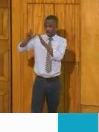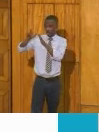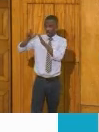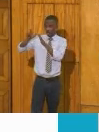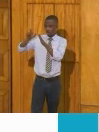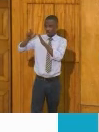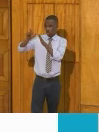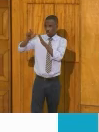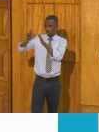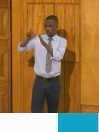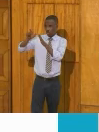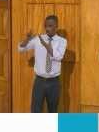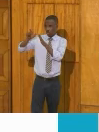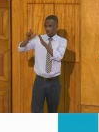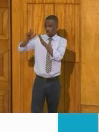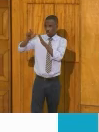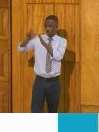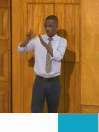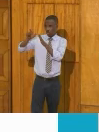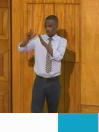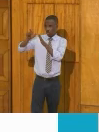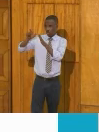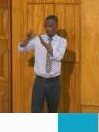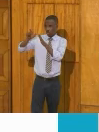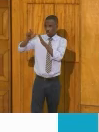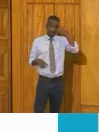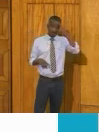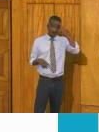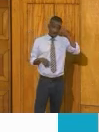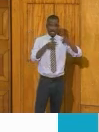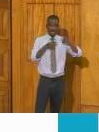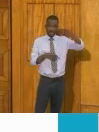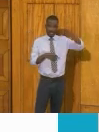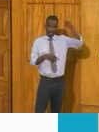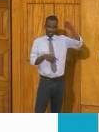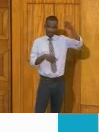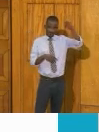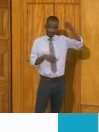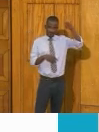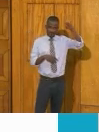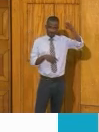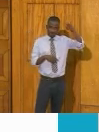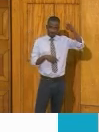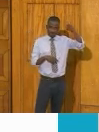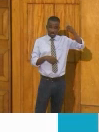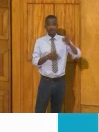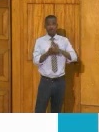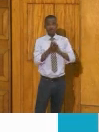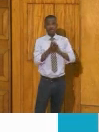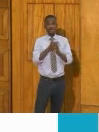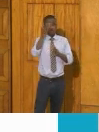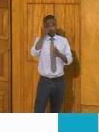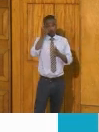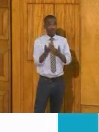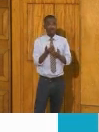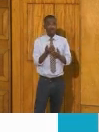labor was higher in the public laboratories. And this can be because of